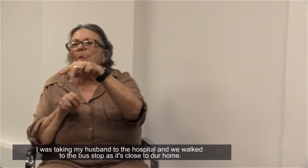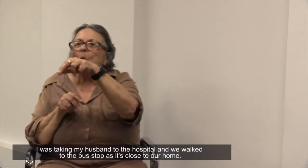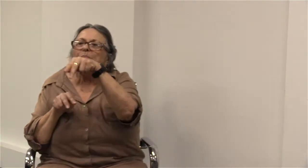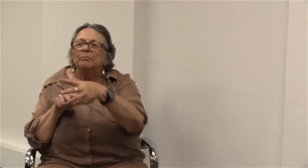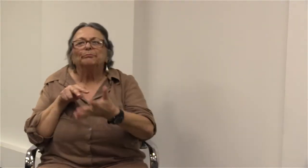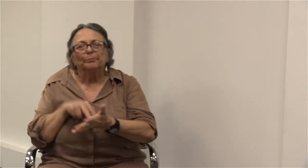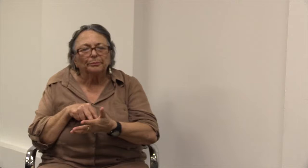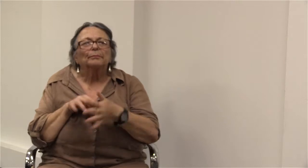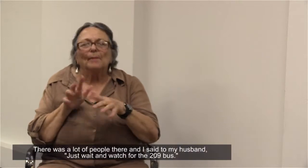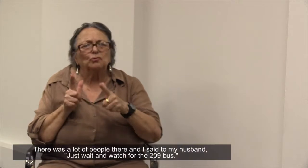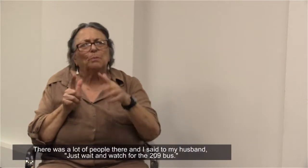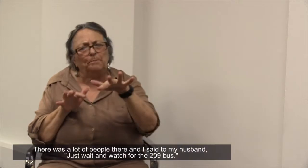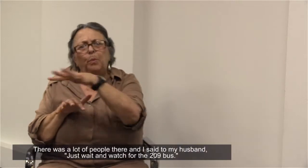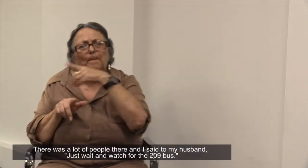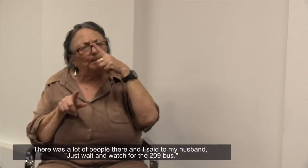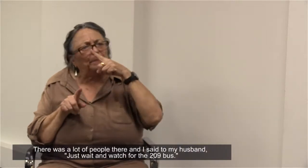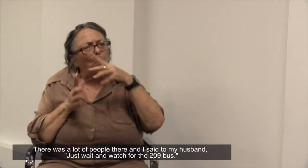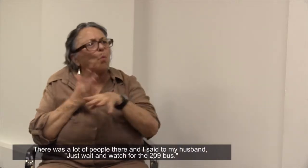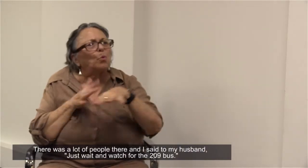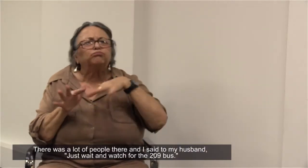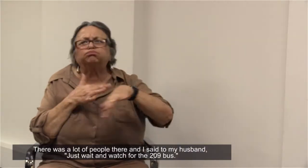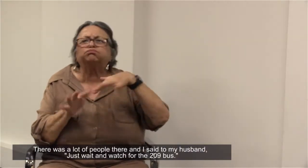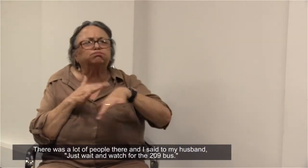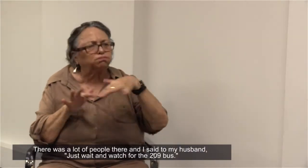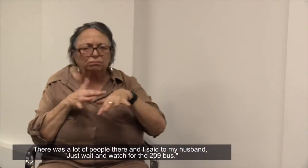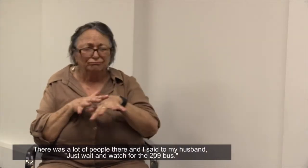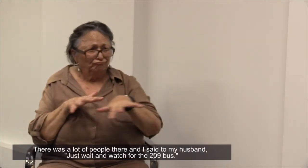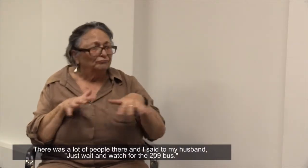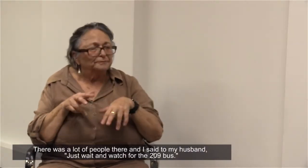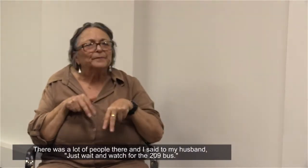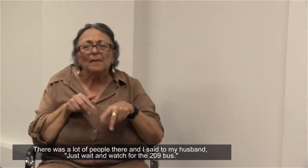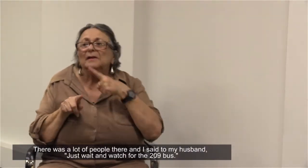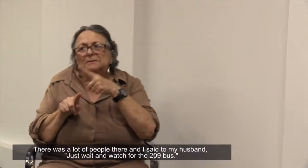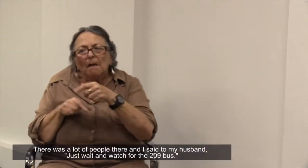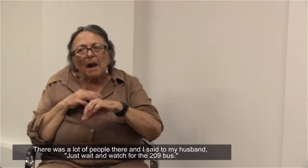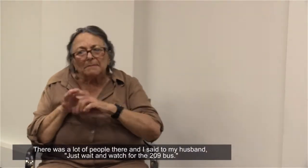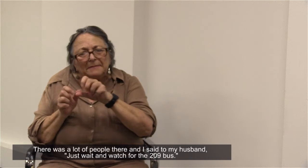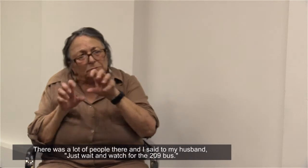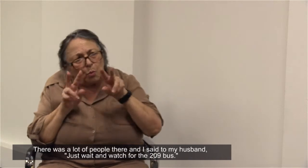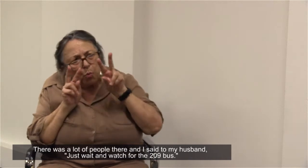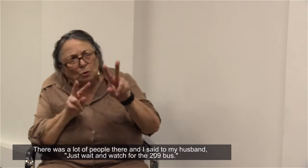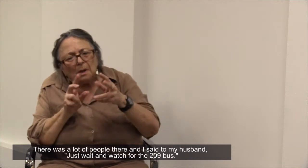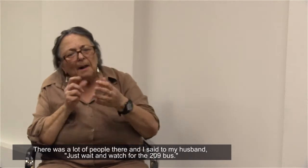our home. There was a lot of people there and I said to my husband, just wait and watch for